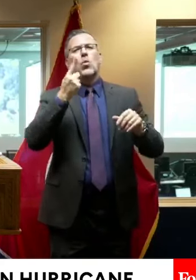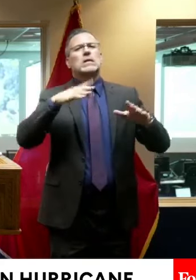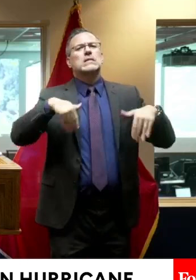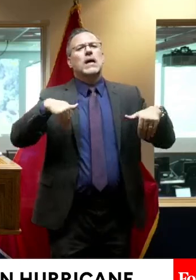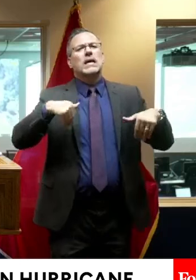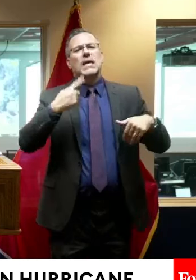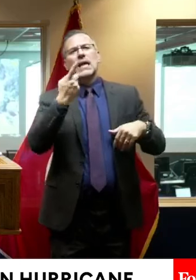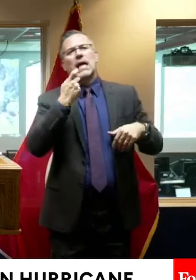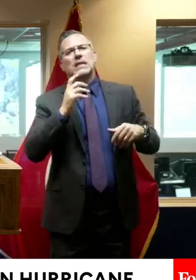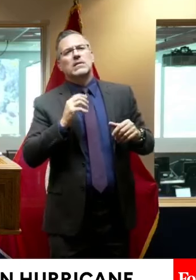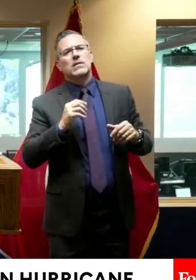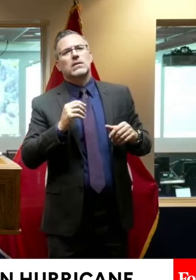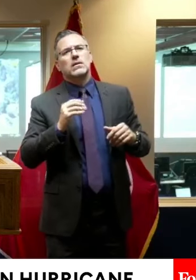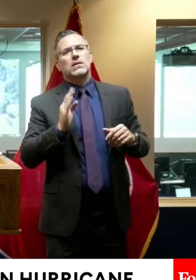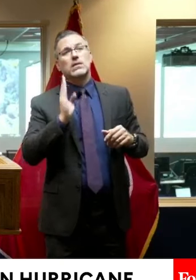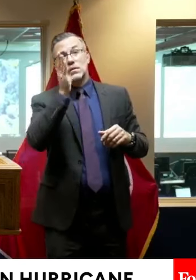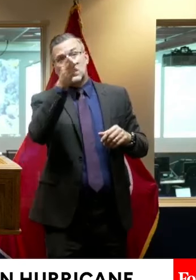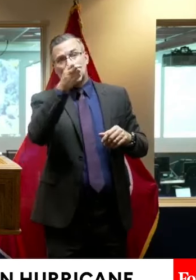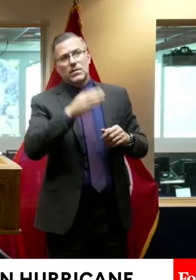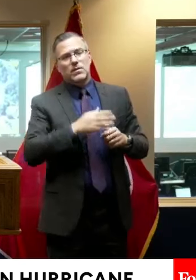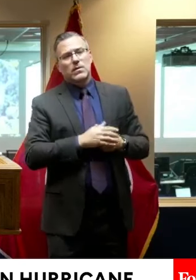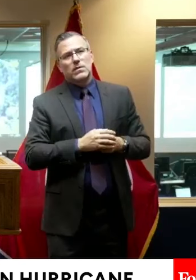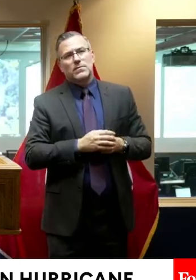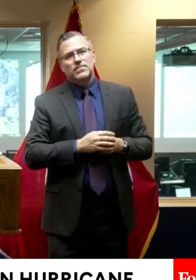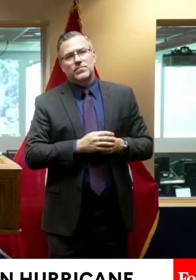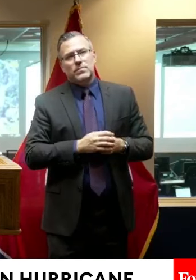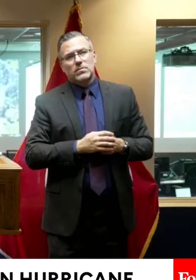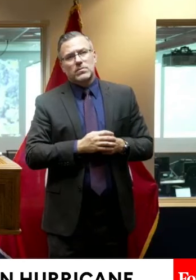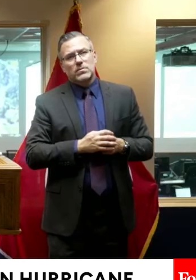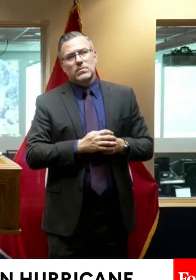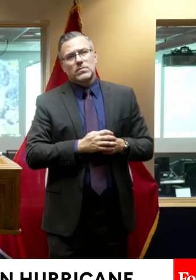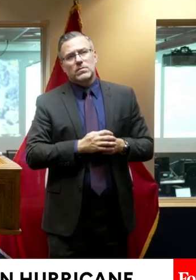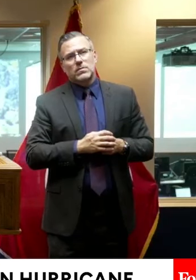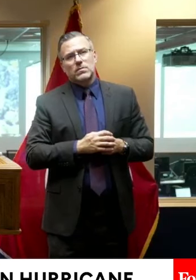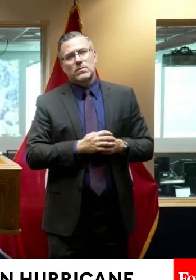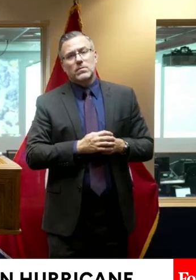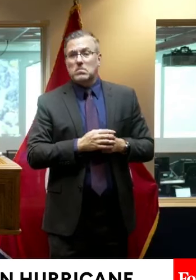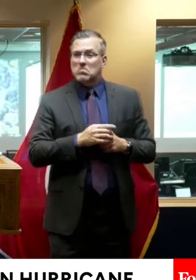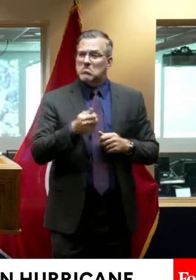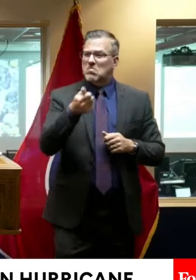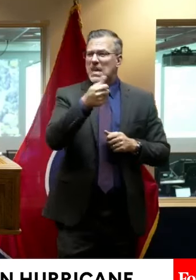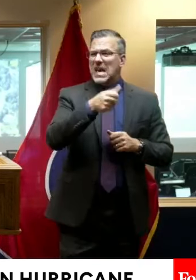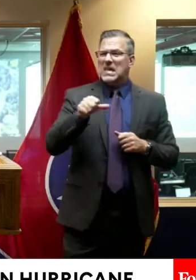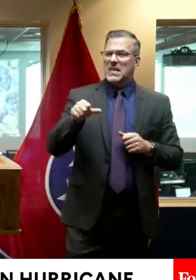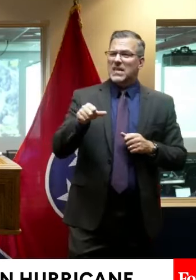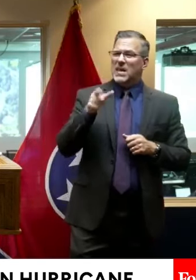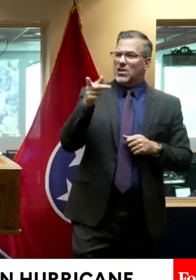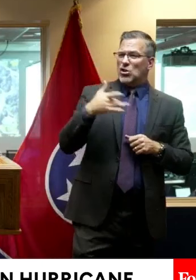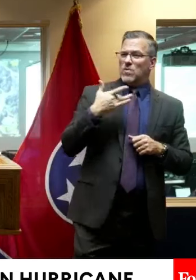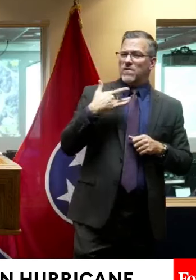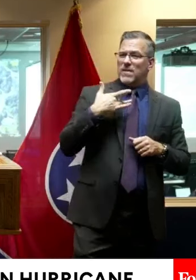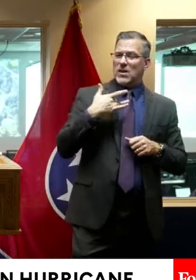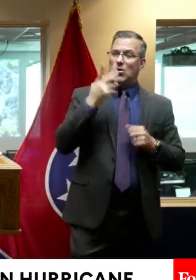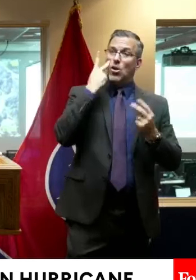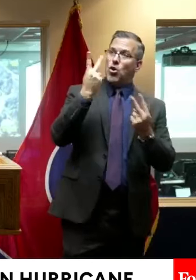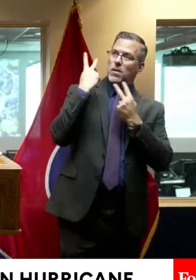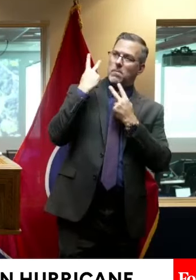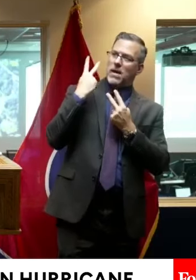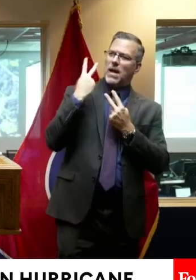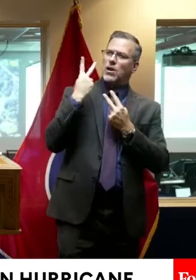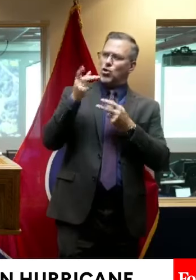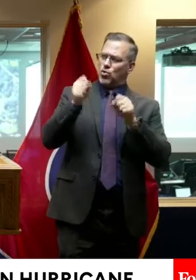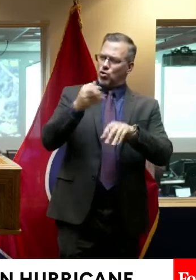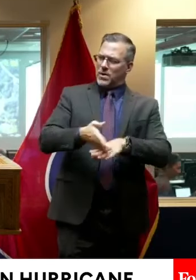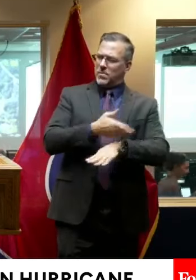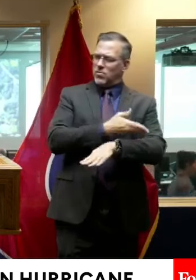question? I'm over here. Okay. Governor, is there anything differently that you feel like y'all could have done from the state level 2 weeks removed from the storm? I